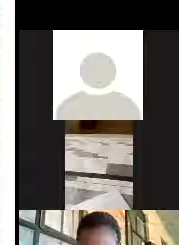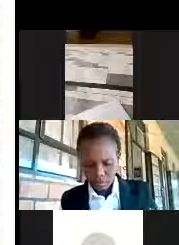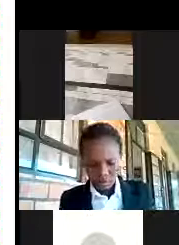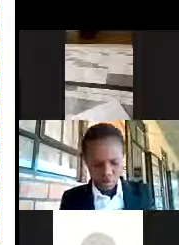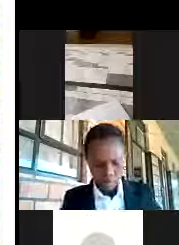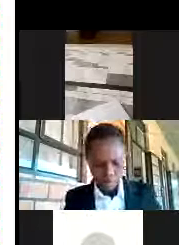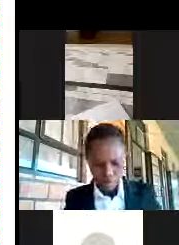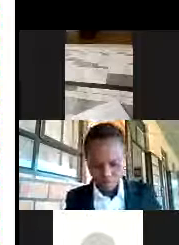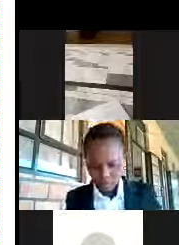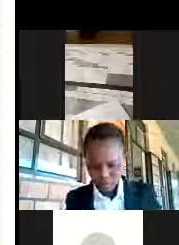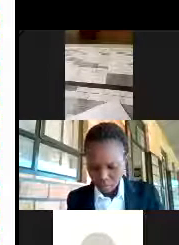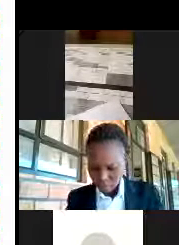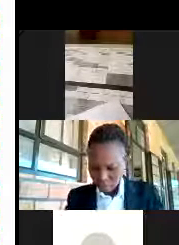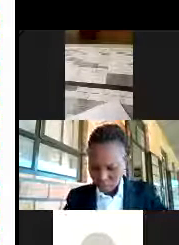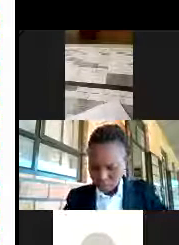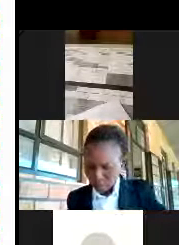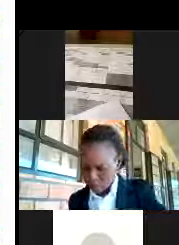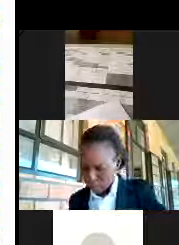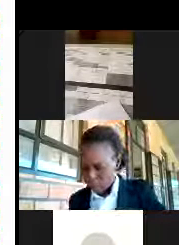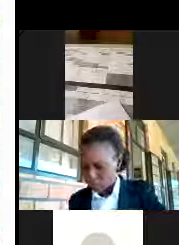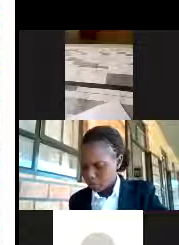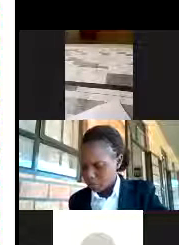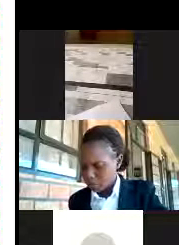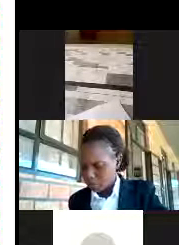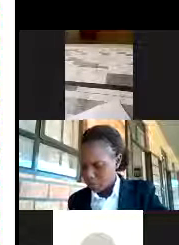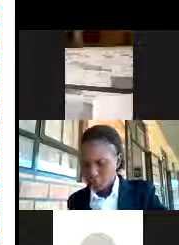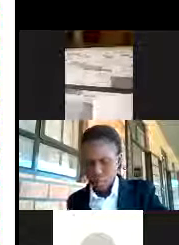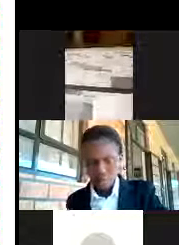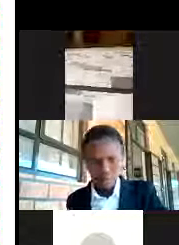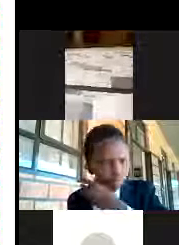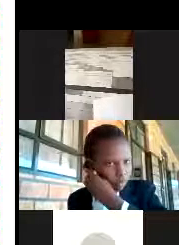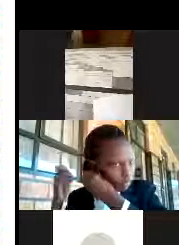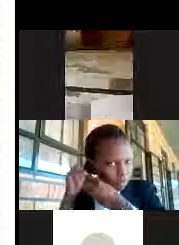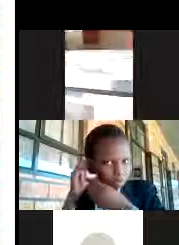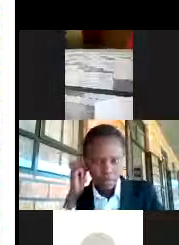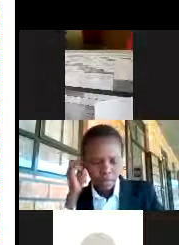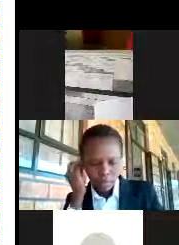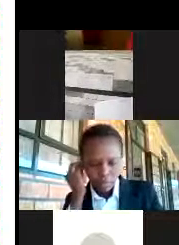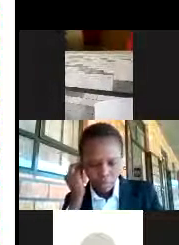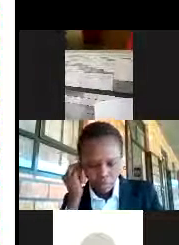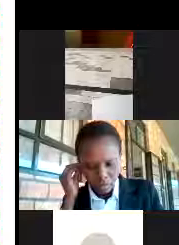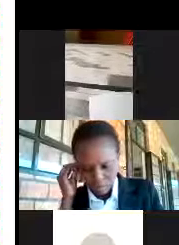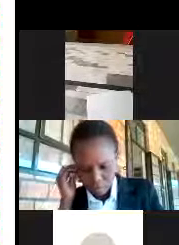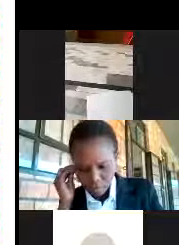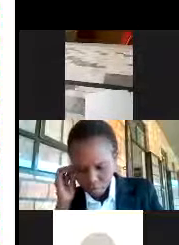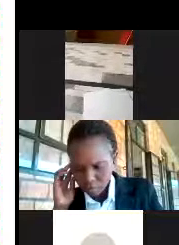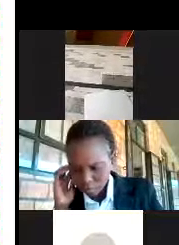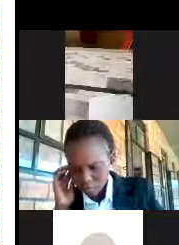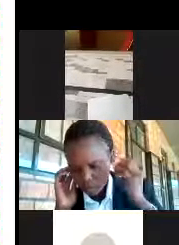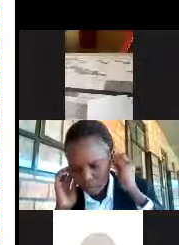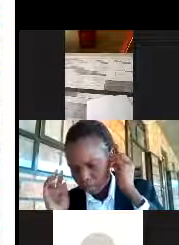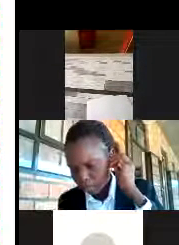able to come today. And it's also just for our own learning as well. So next slide, please there,